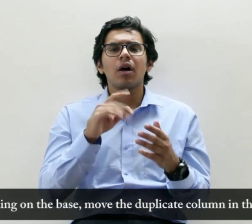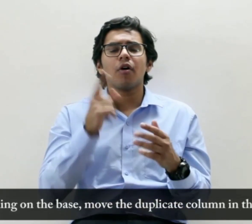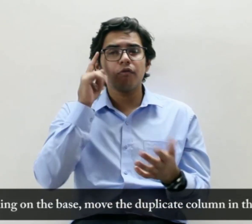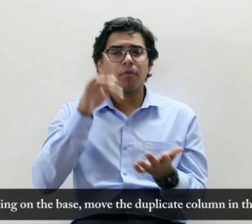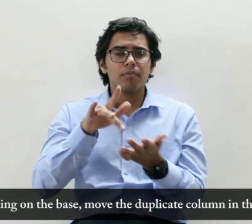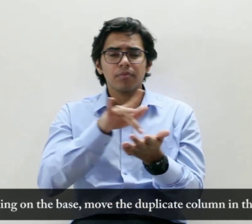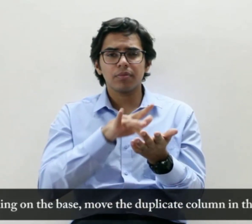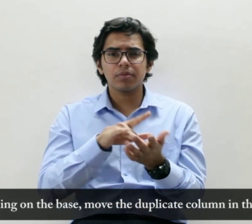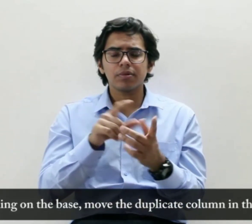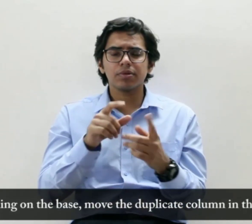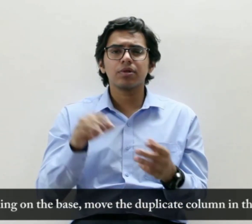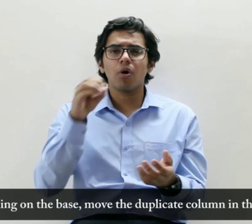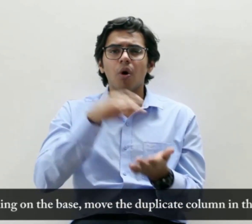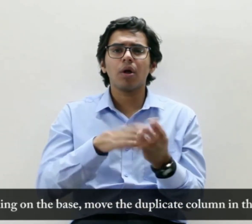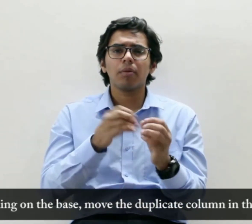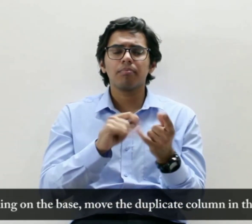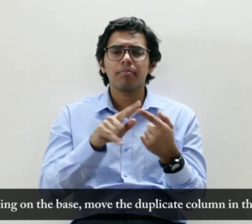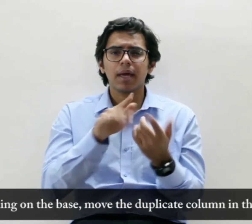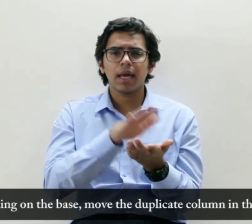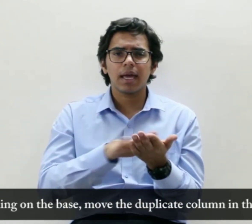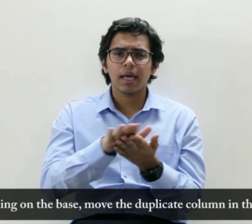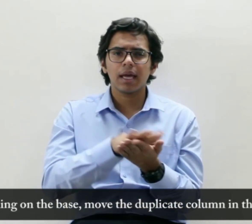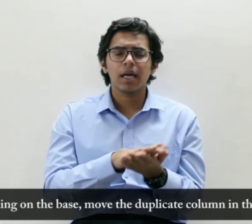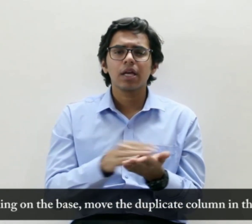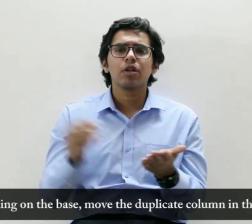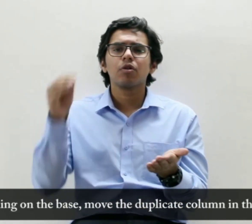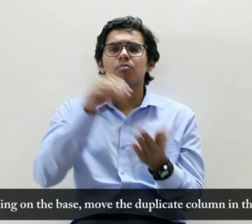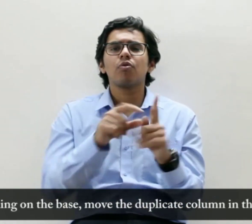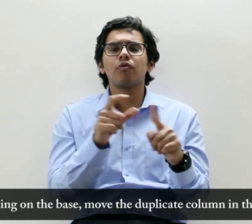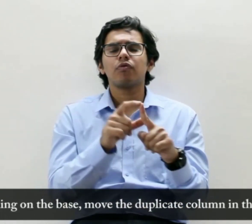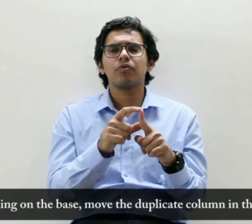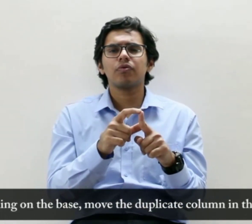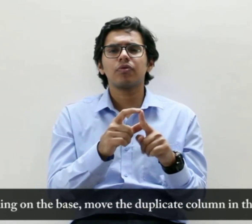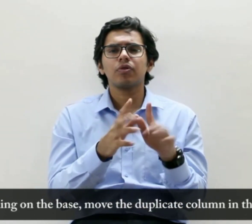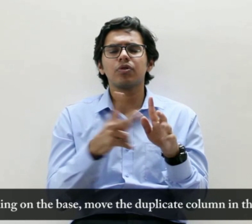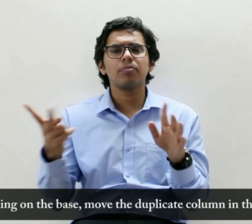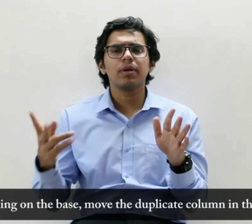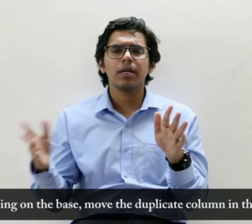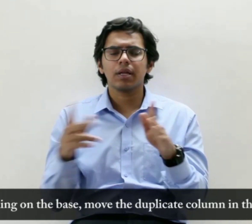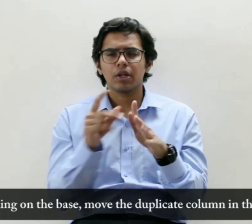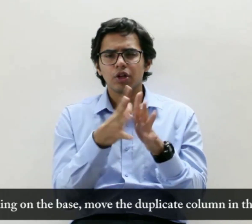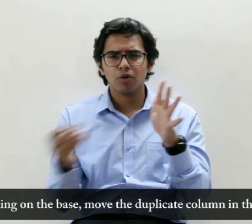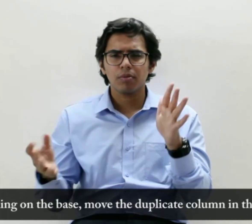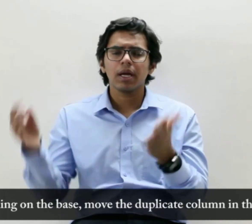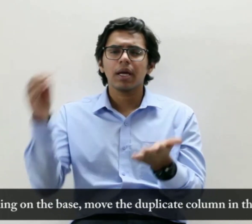For positioning on the base, move the duplicate column in the position.